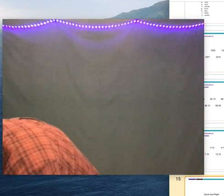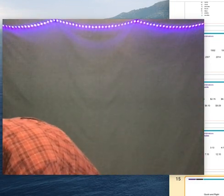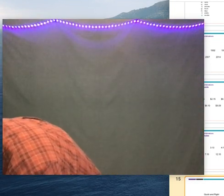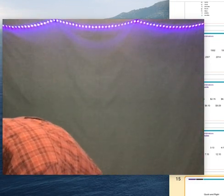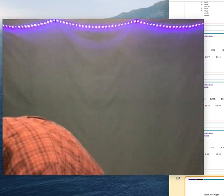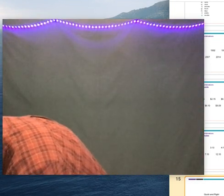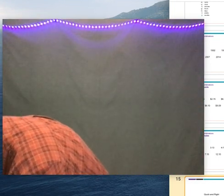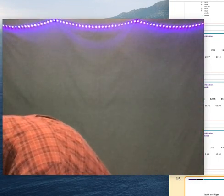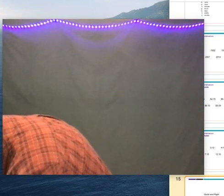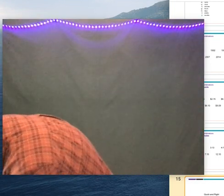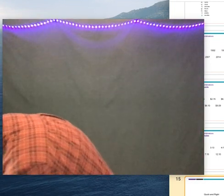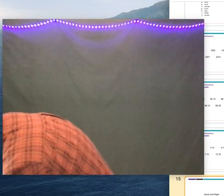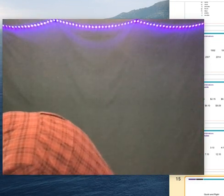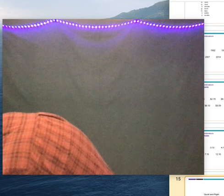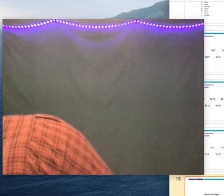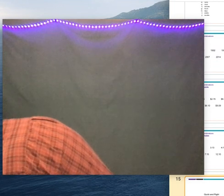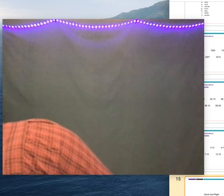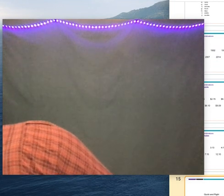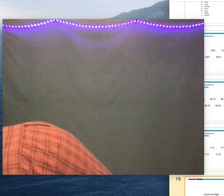too many notebooks, sorry.